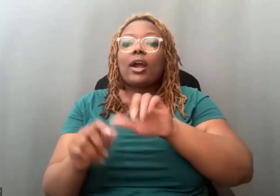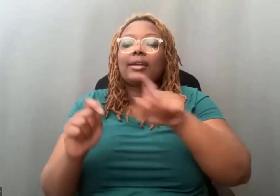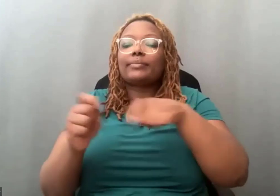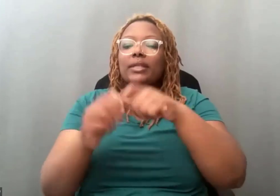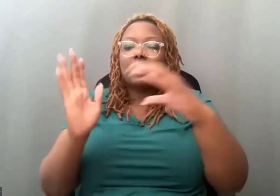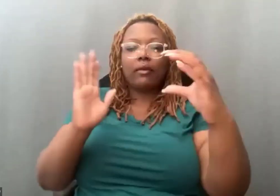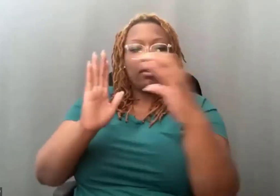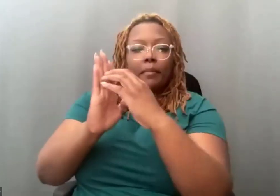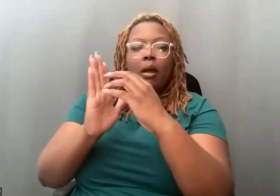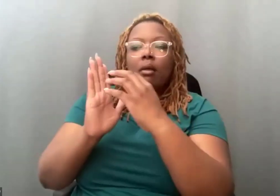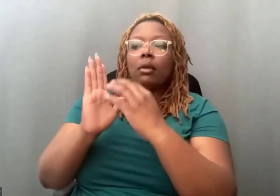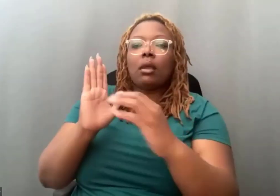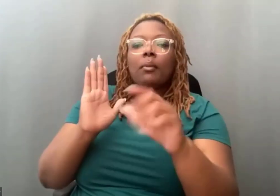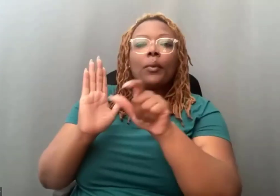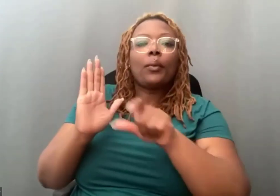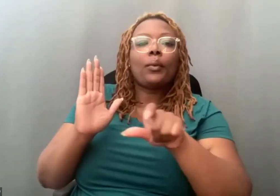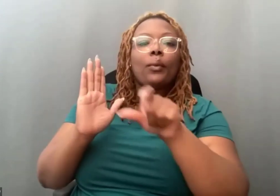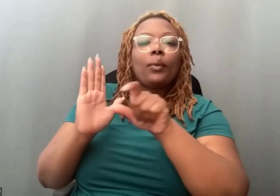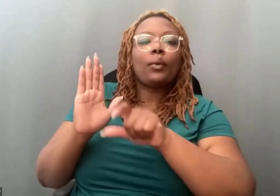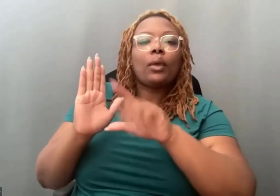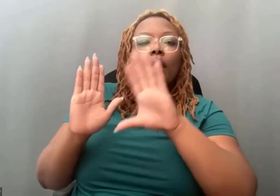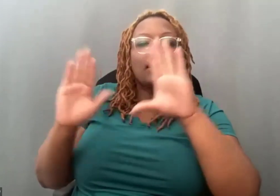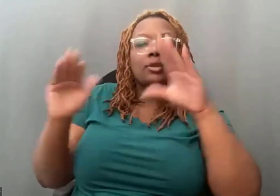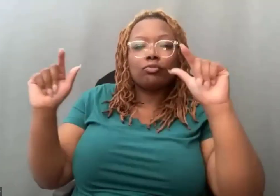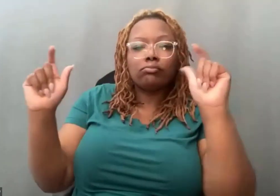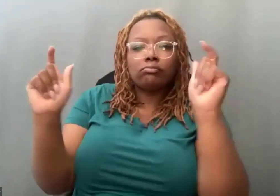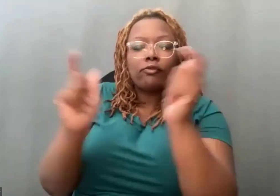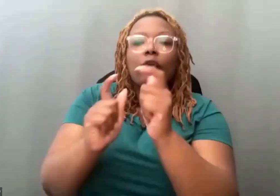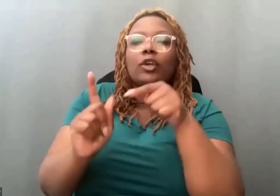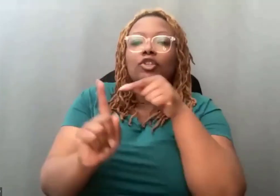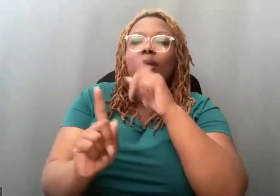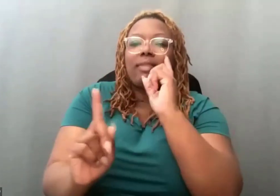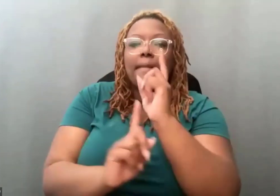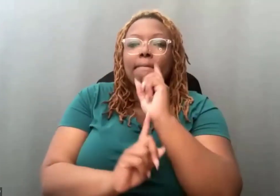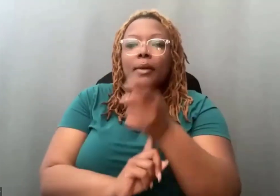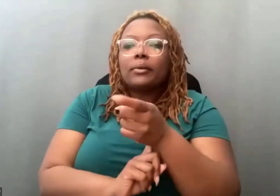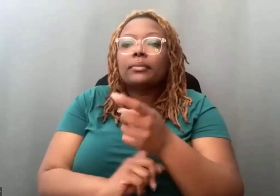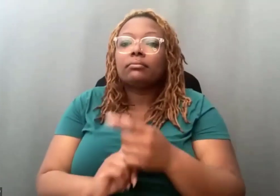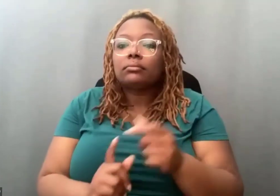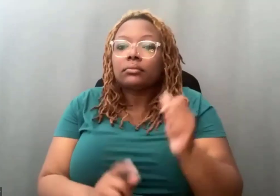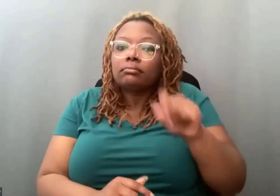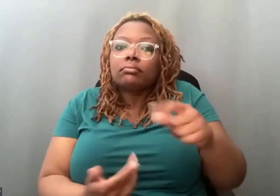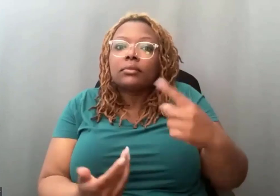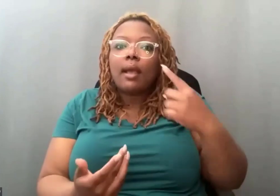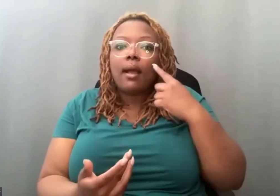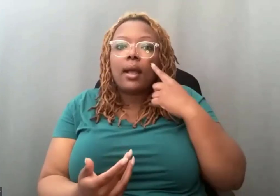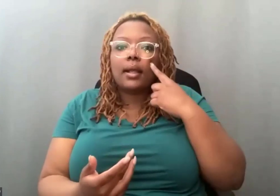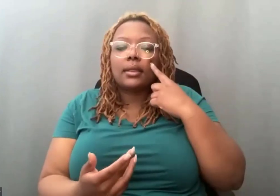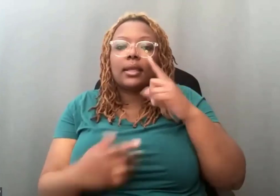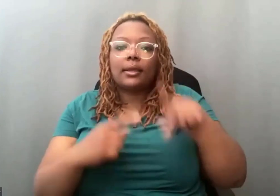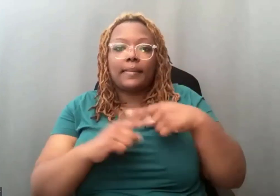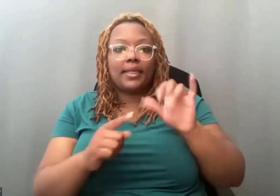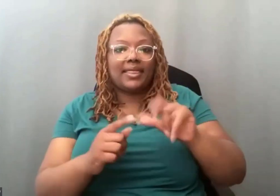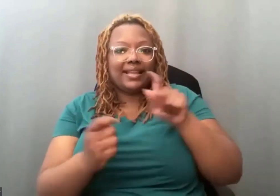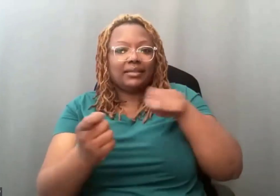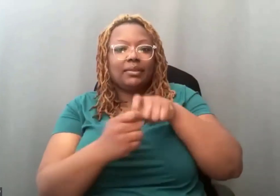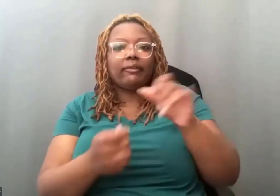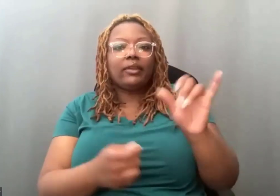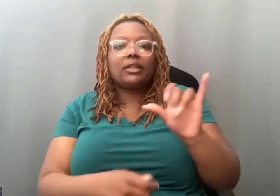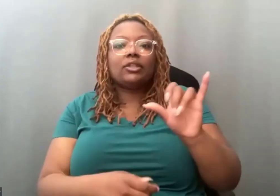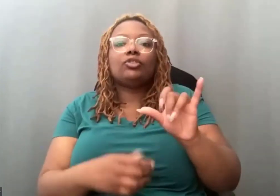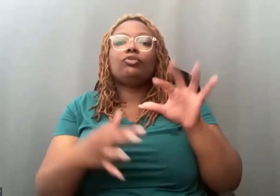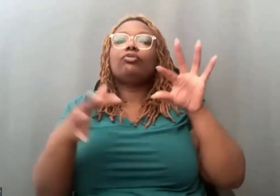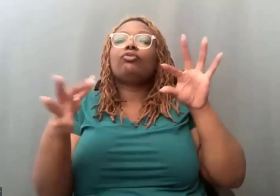of the text and focus in on those moments. So yeah, I was thinking about that specifically